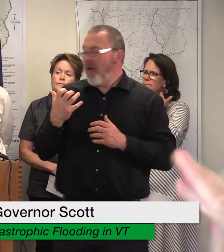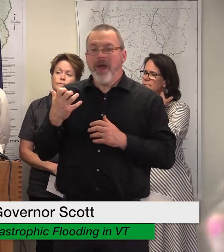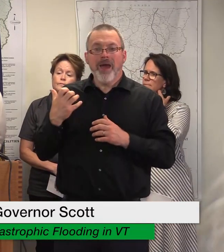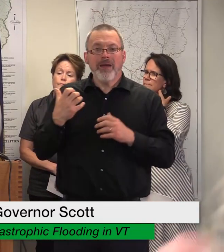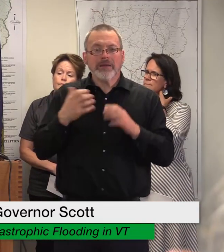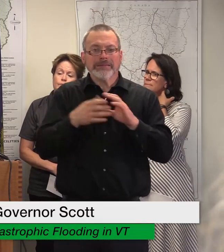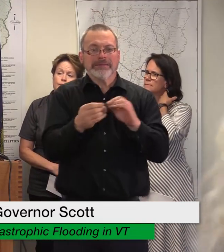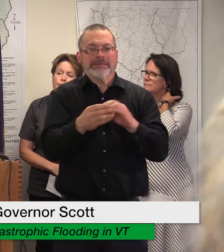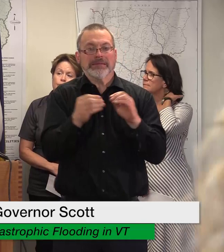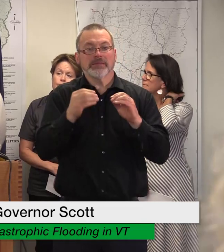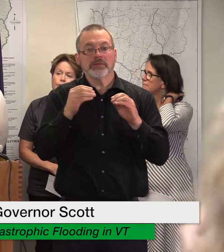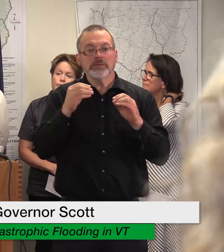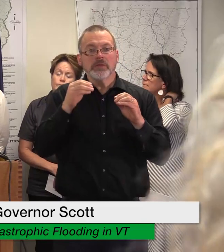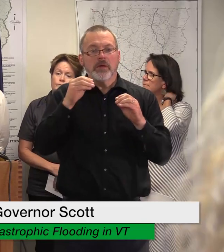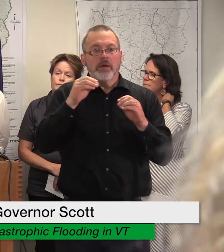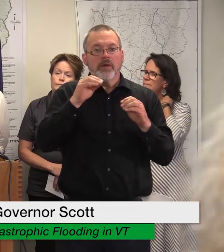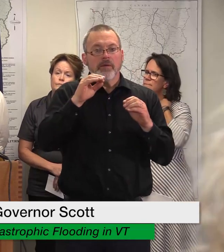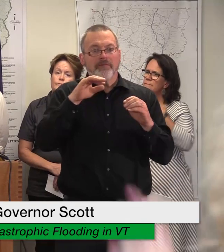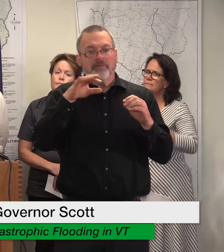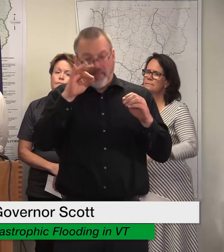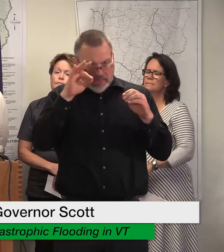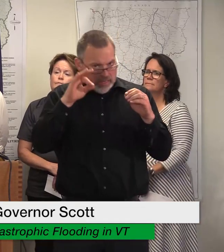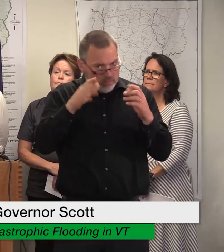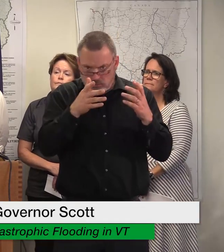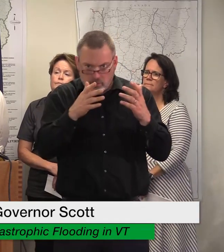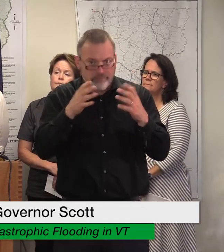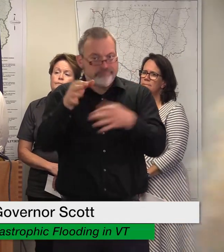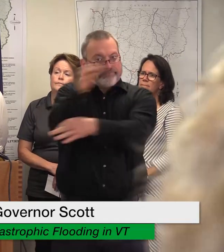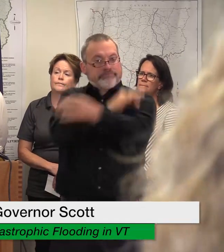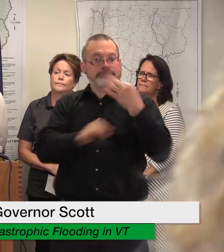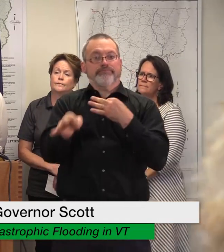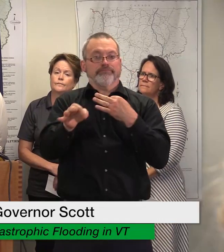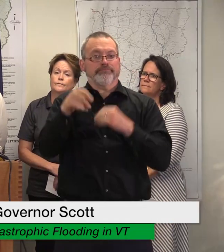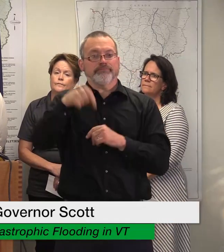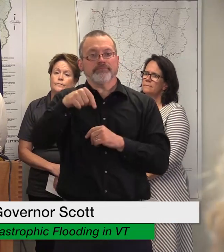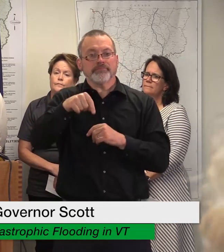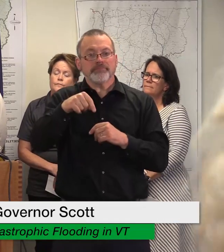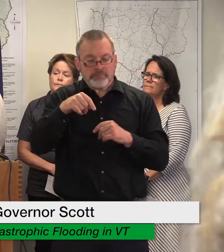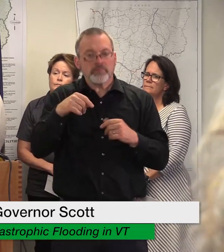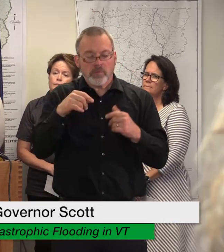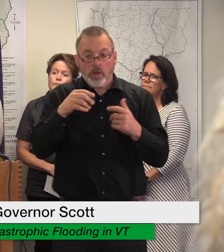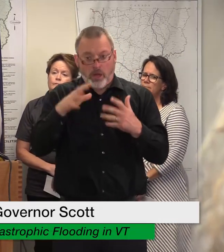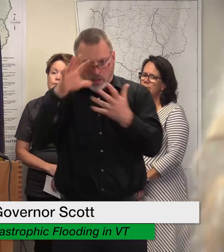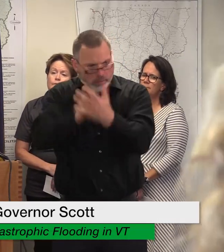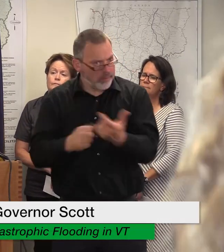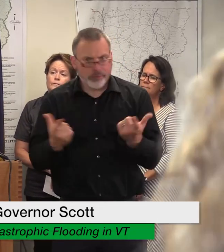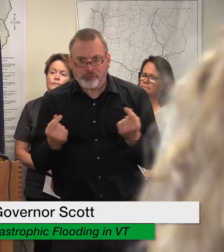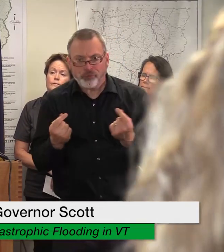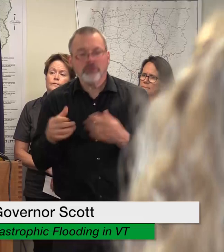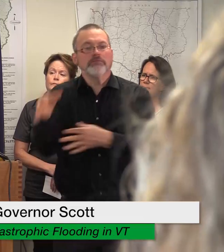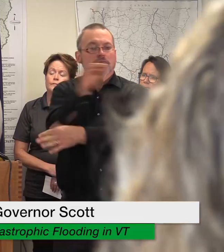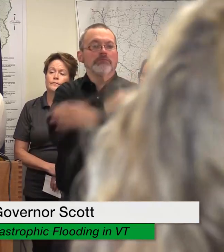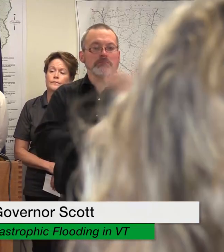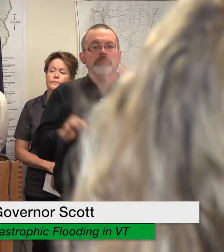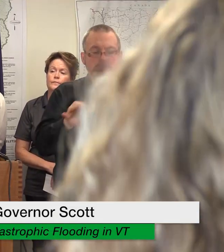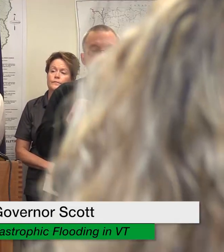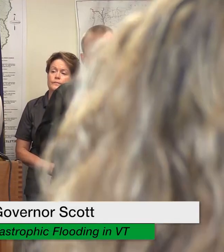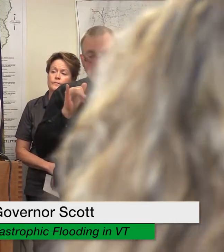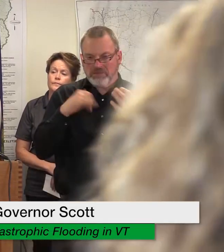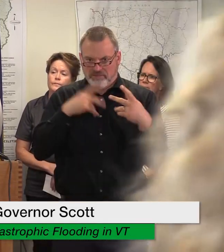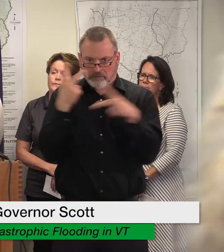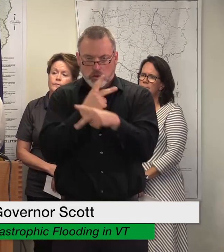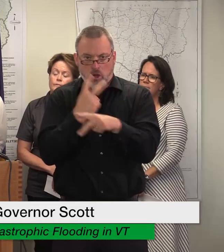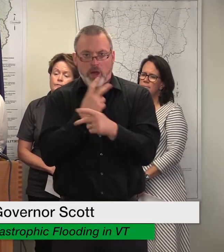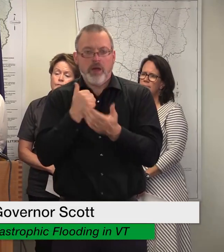award to help secure new housing and not pay thousands of dollars to remove their destroyed home. More information, more help is